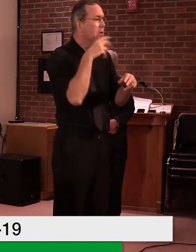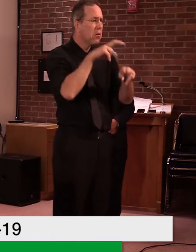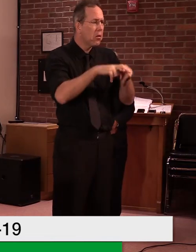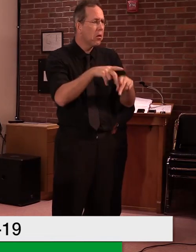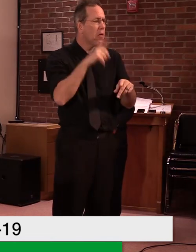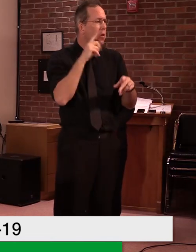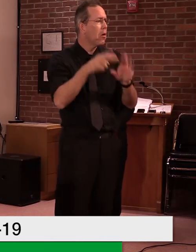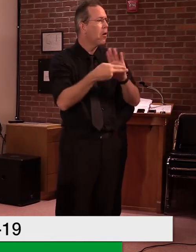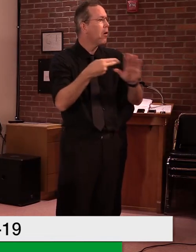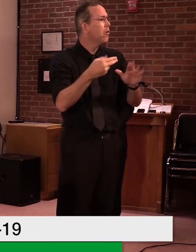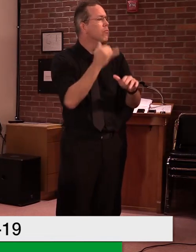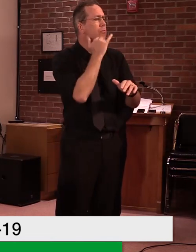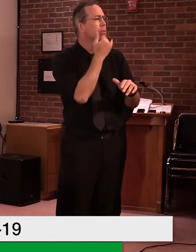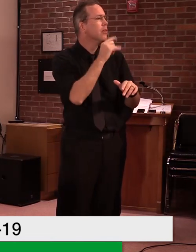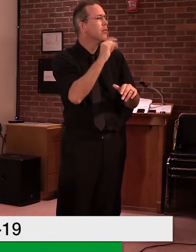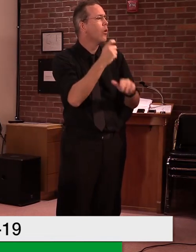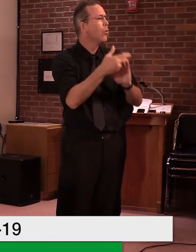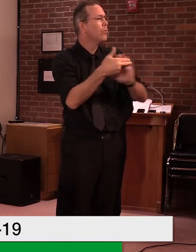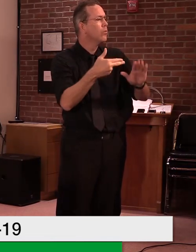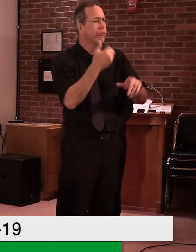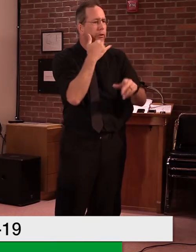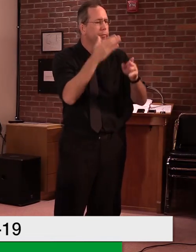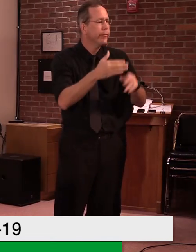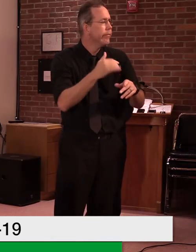not perfect, and it does happen.